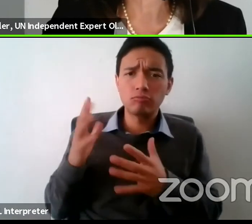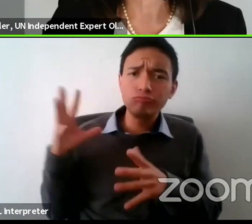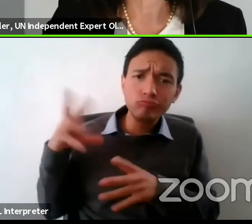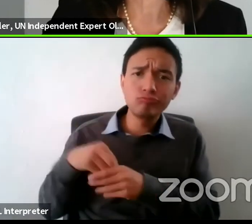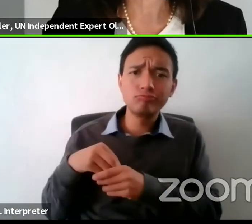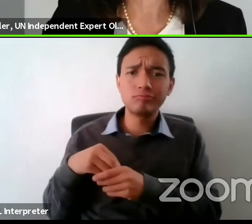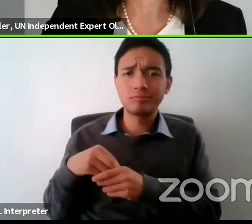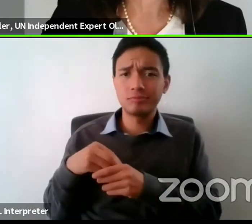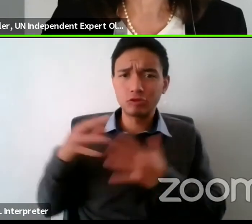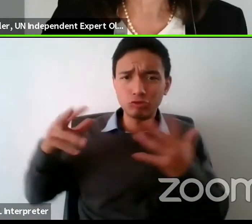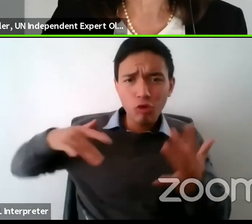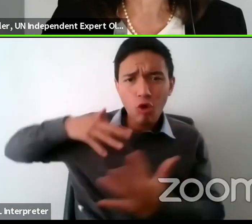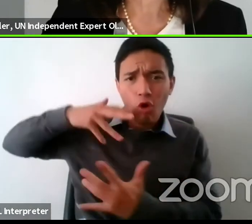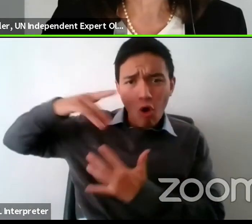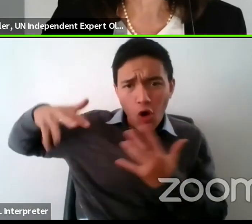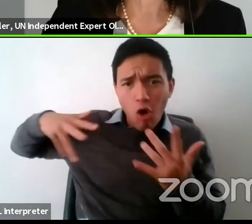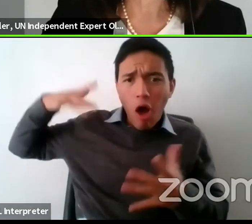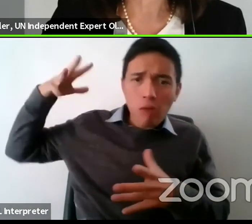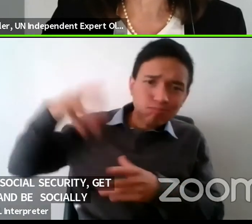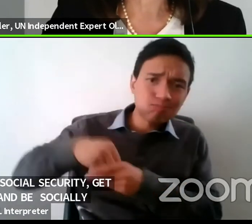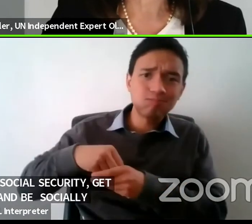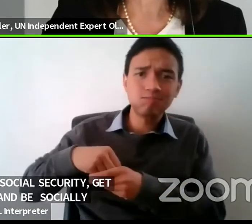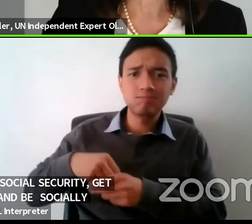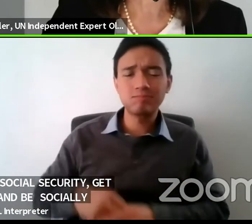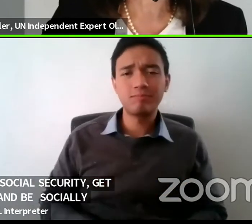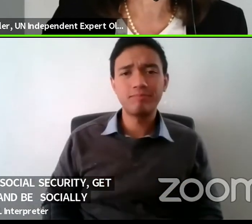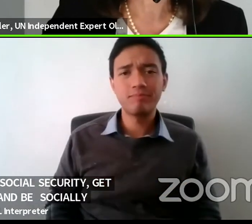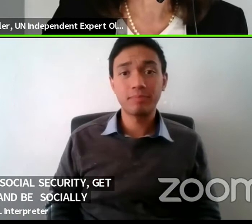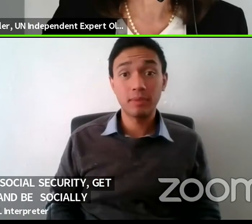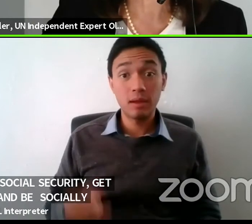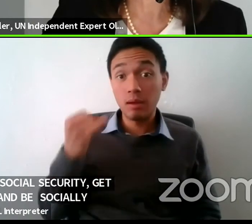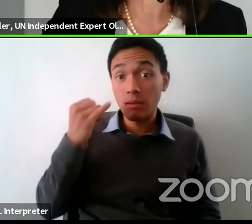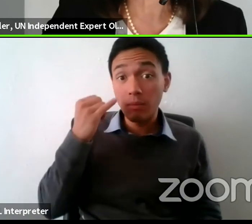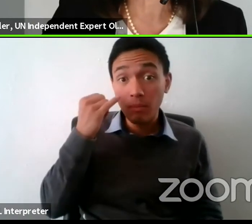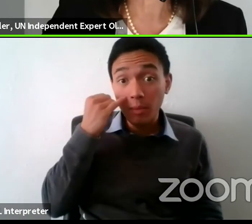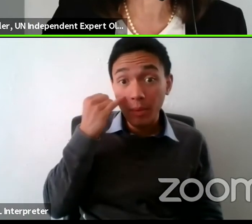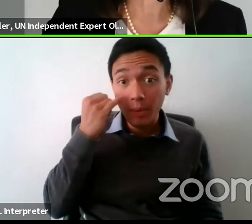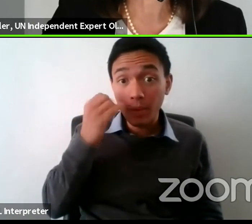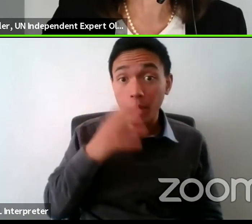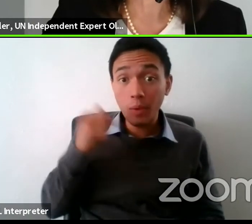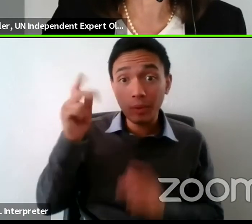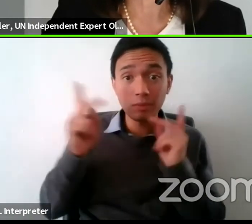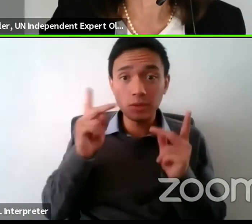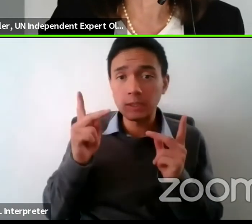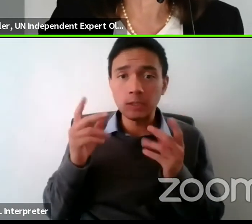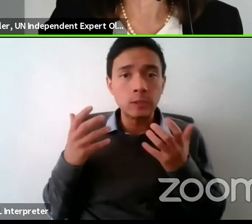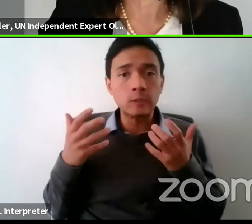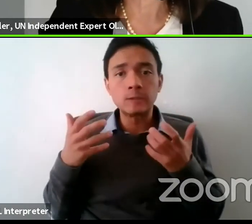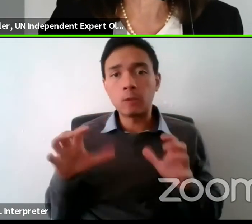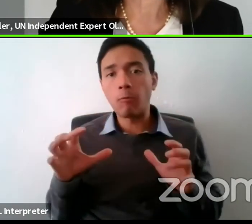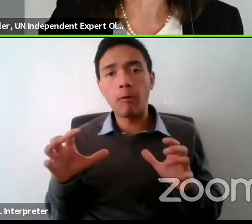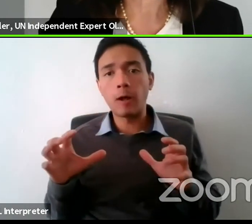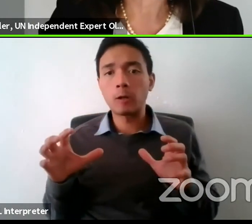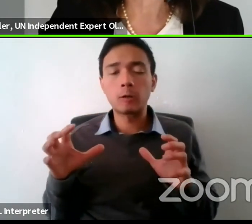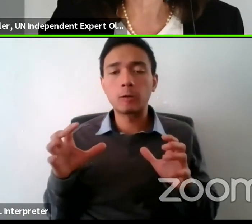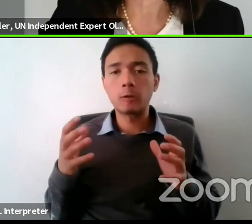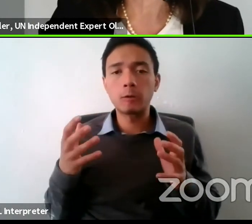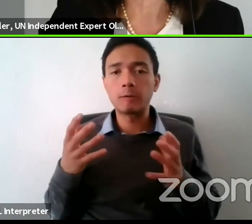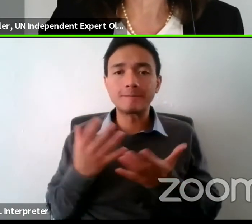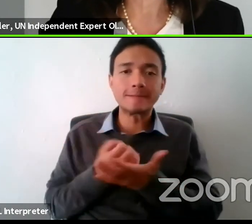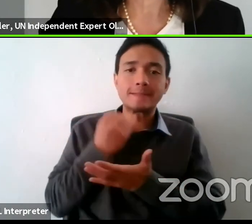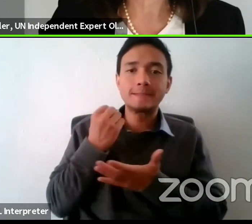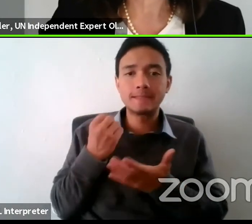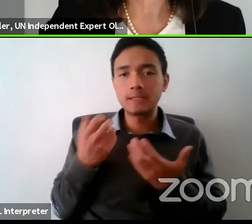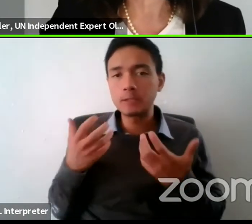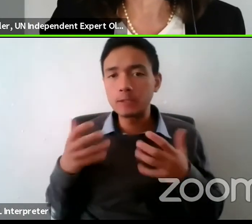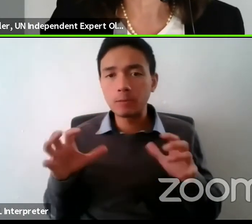socially included. But what is it if an older person does not want to take this avenue and not want to